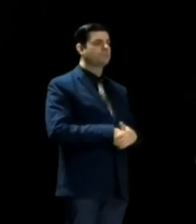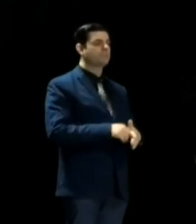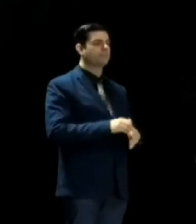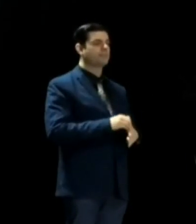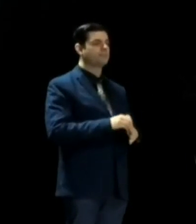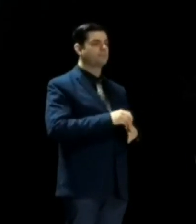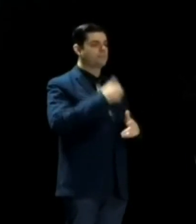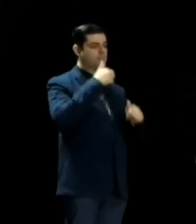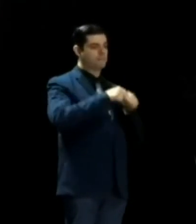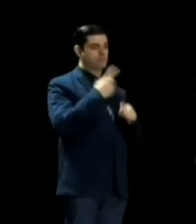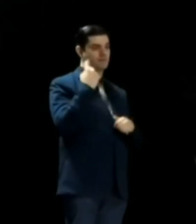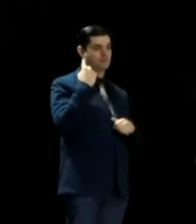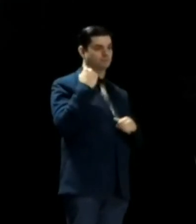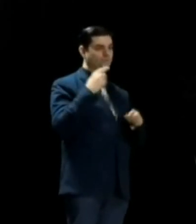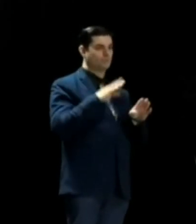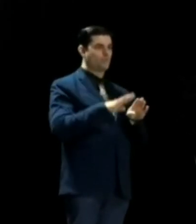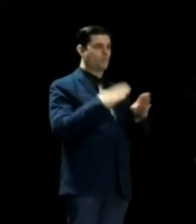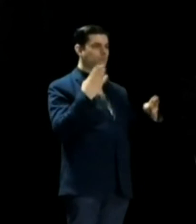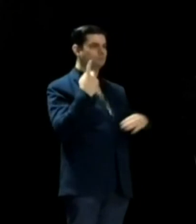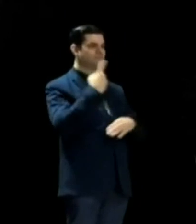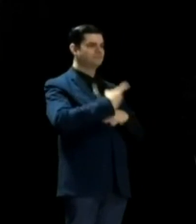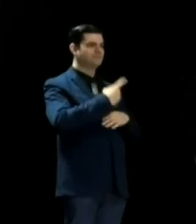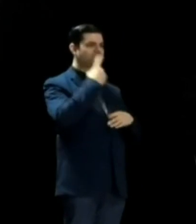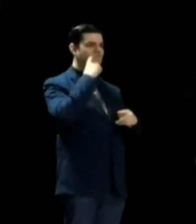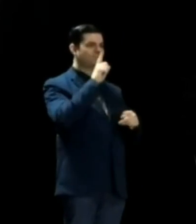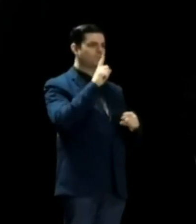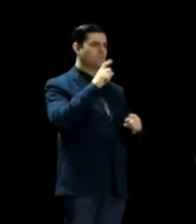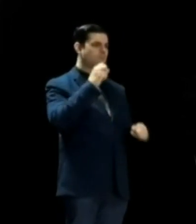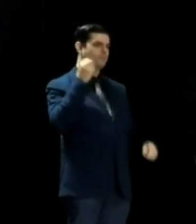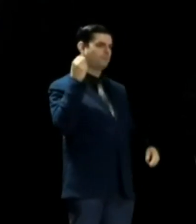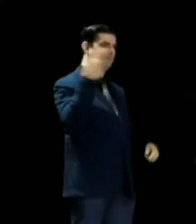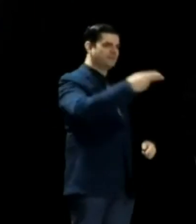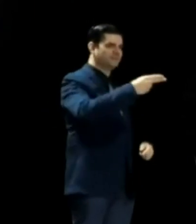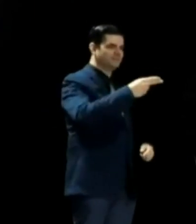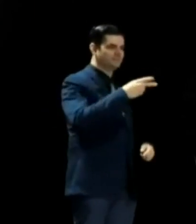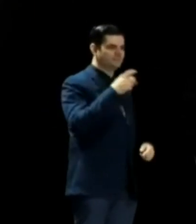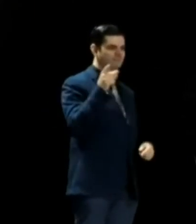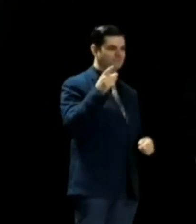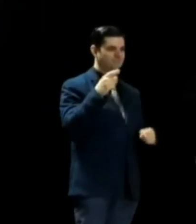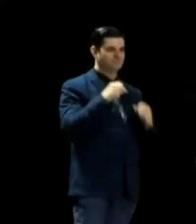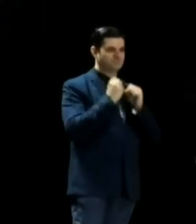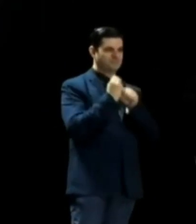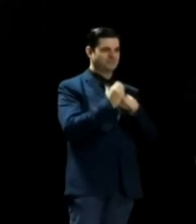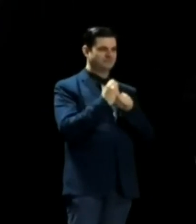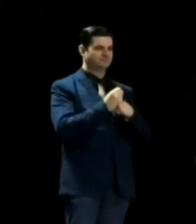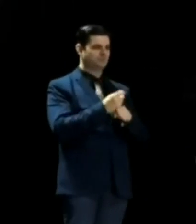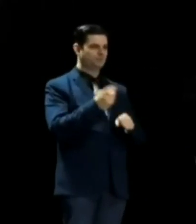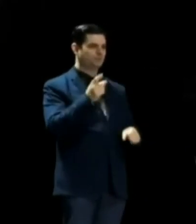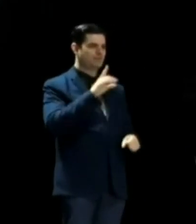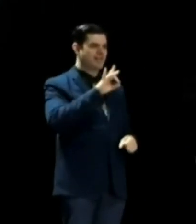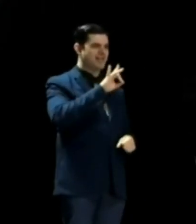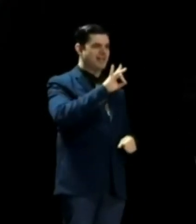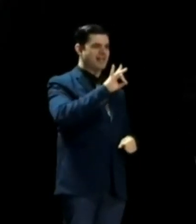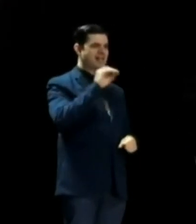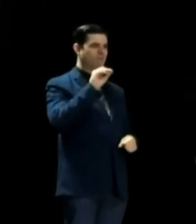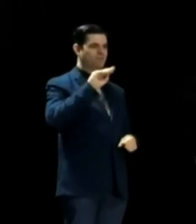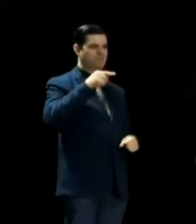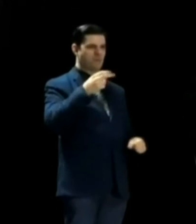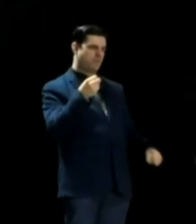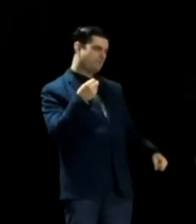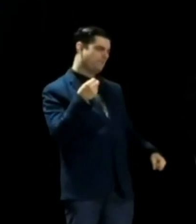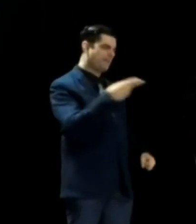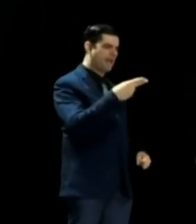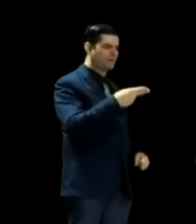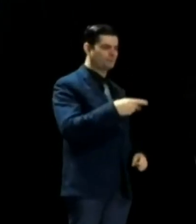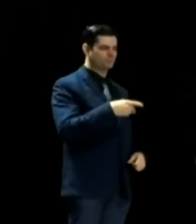day, I threw out the first pitch. It was a strike. It was probably 80 to 90 miles per hour right down the middle. They tried to